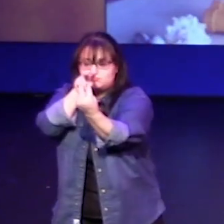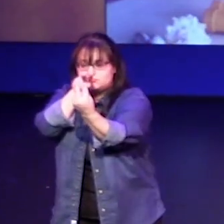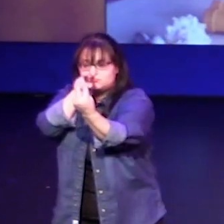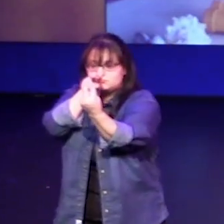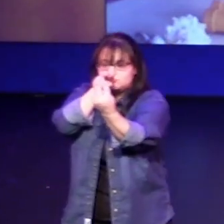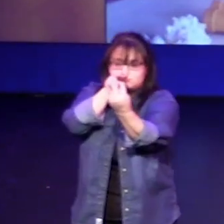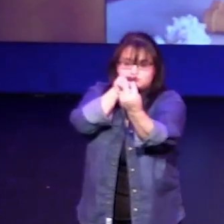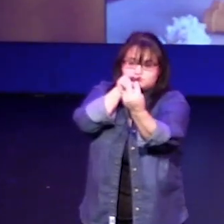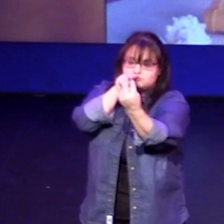And again,